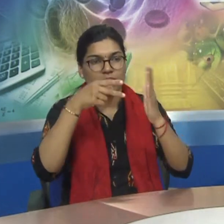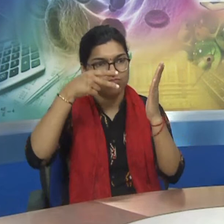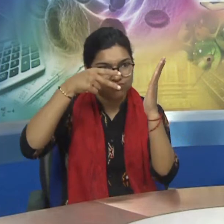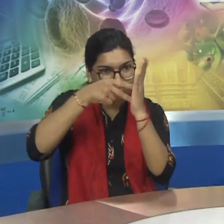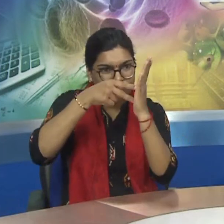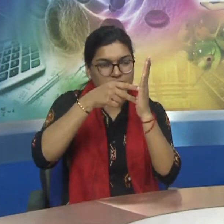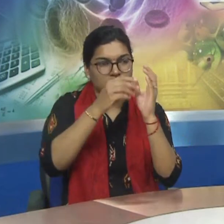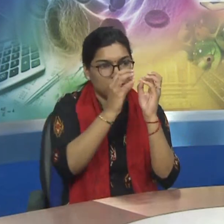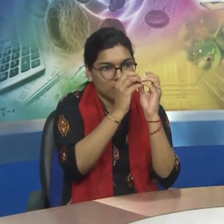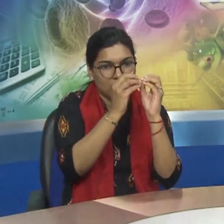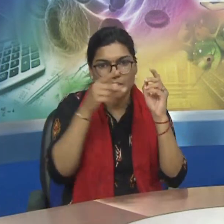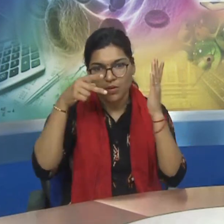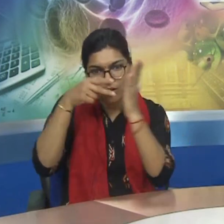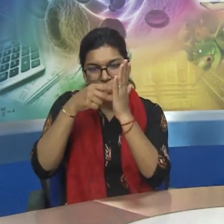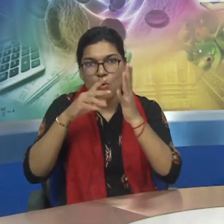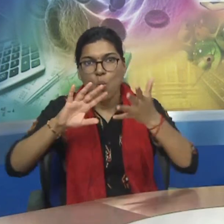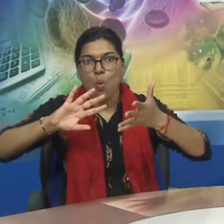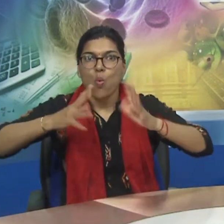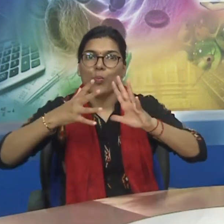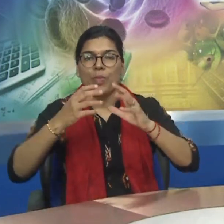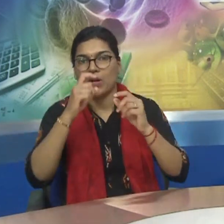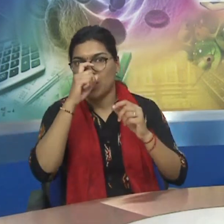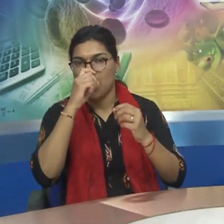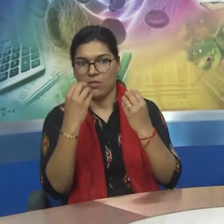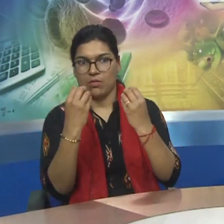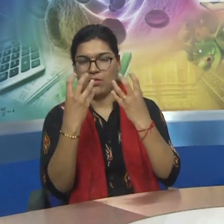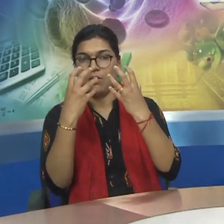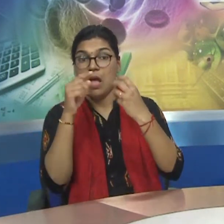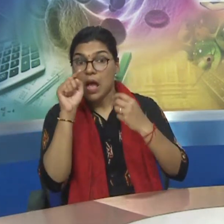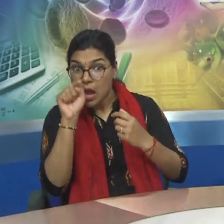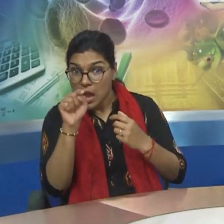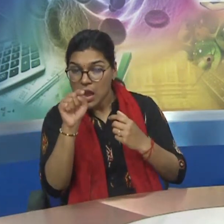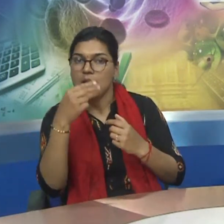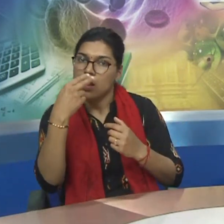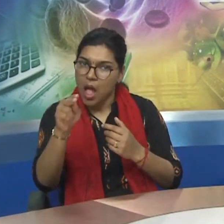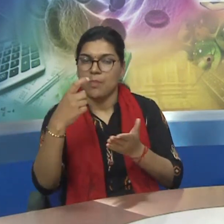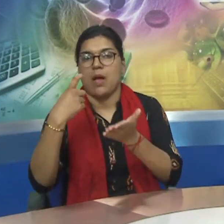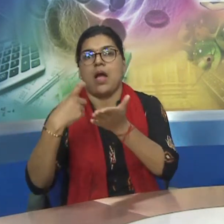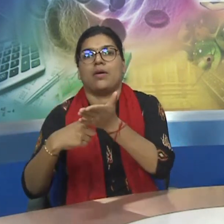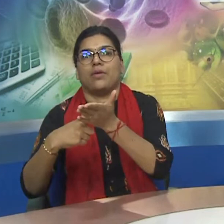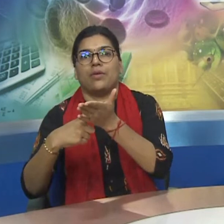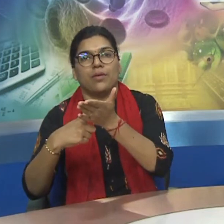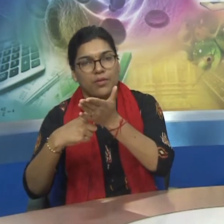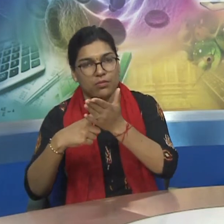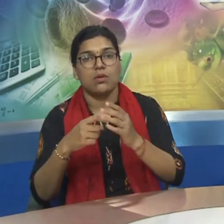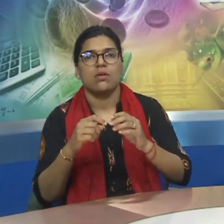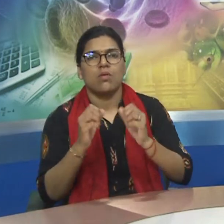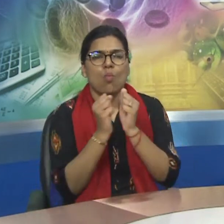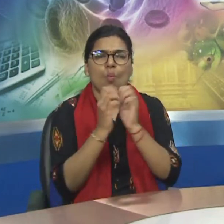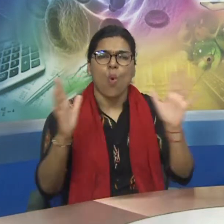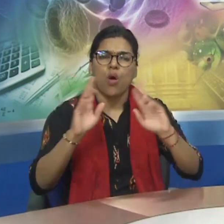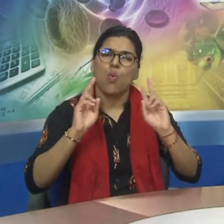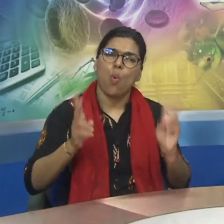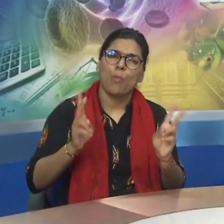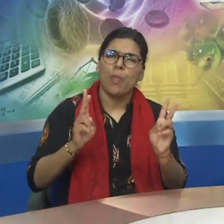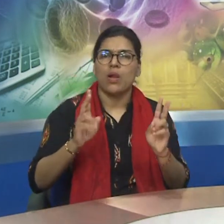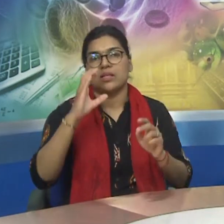name box, then we click on that cell, and from there on we need to just press